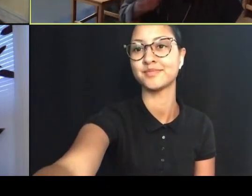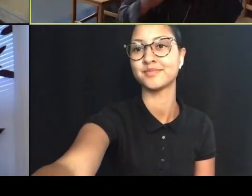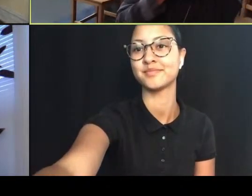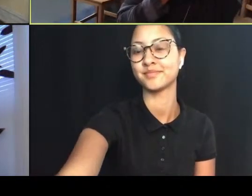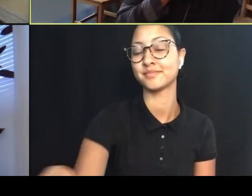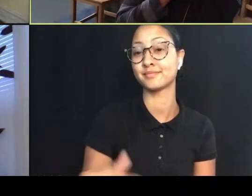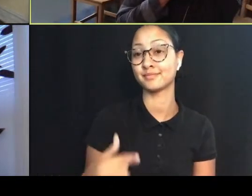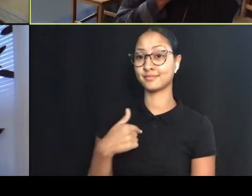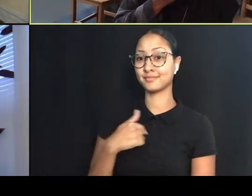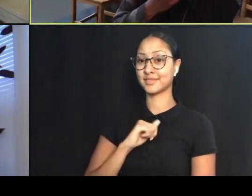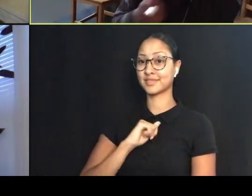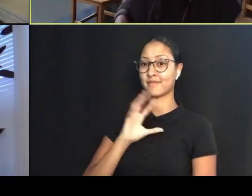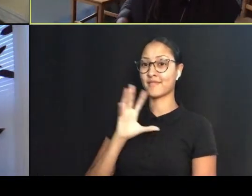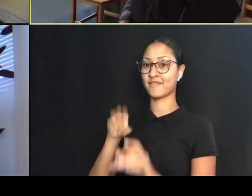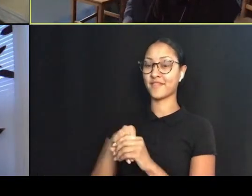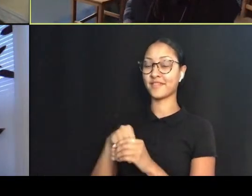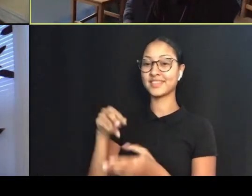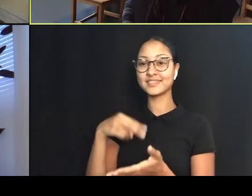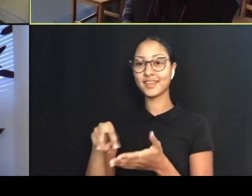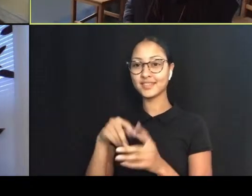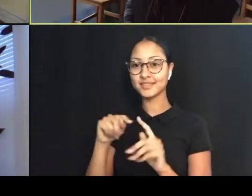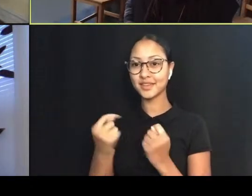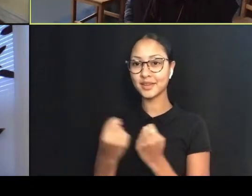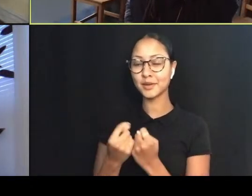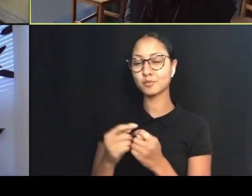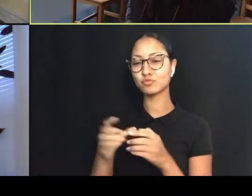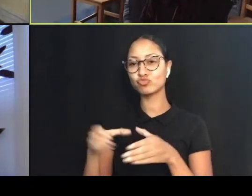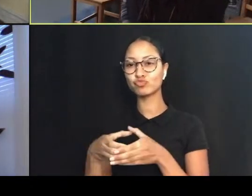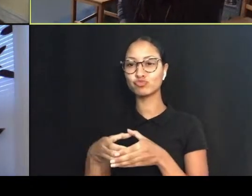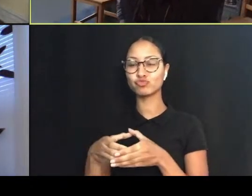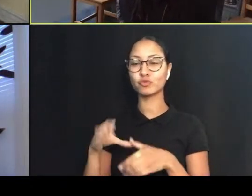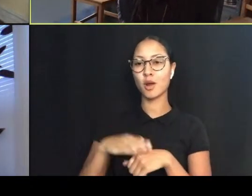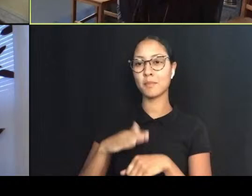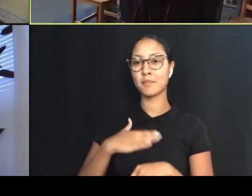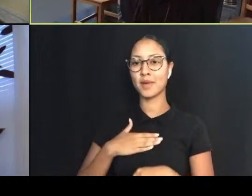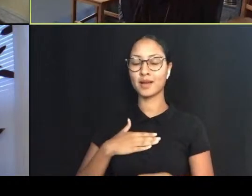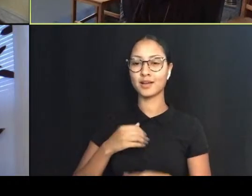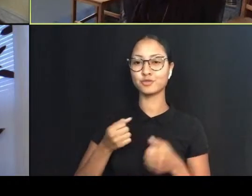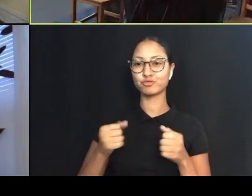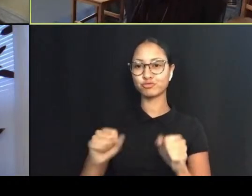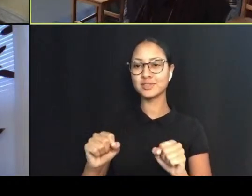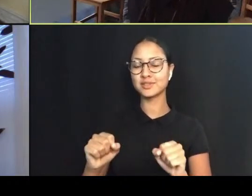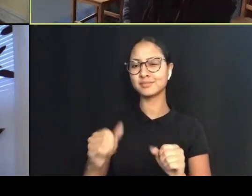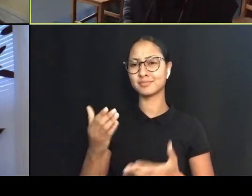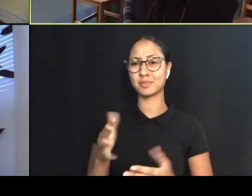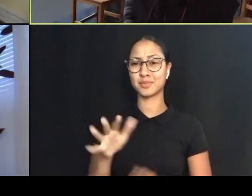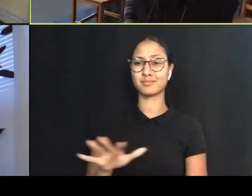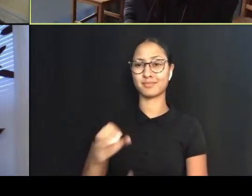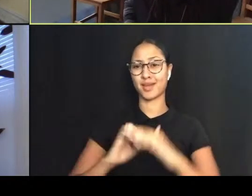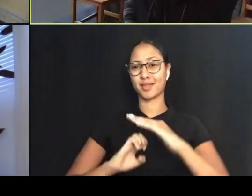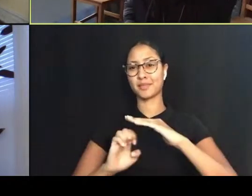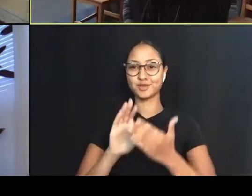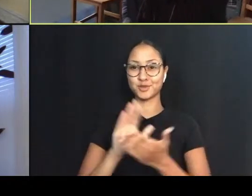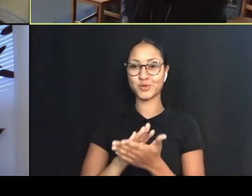crews on my block when I was, I don't know, probably in elementary school, right? So we would listen to